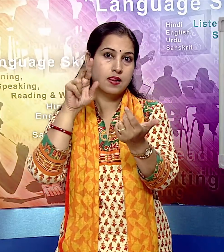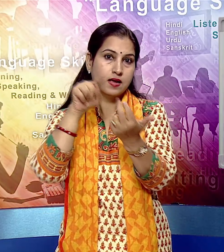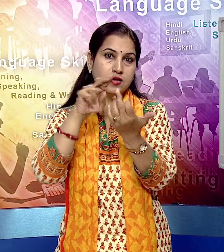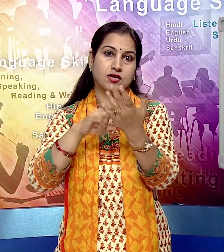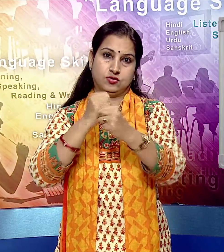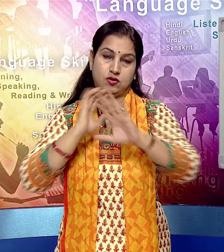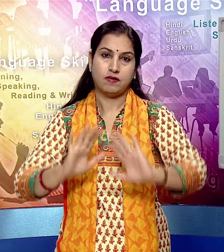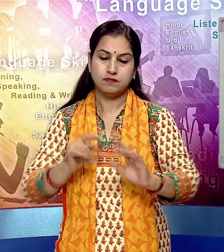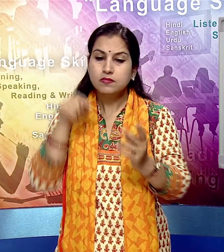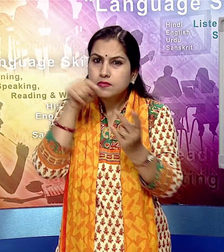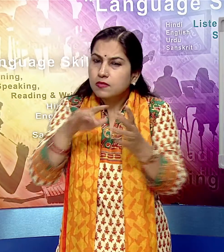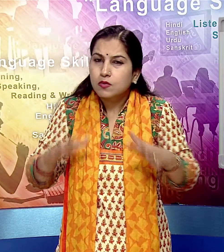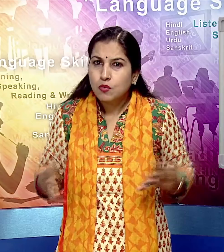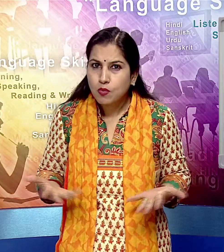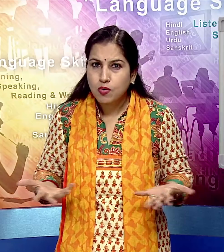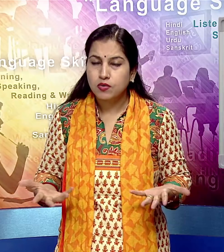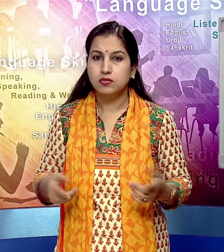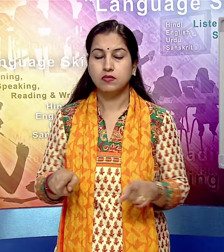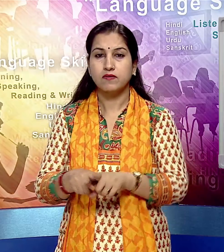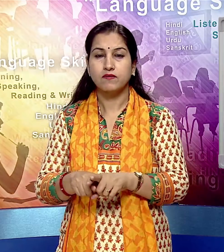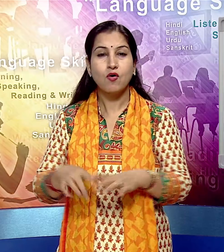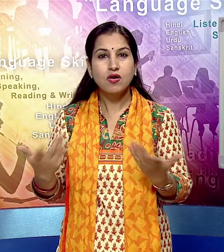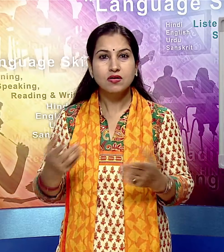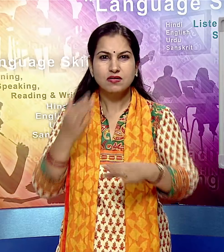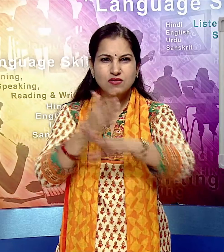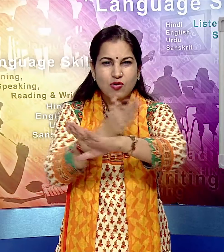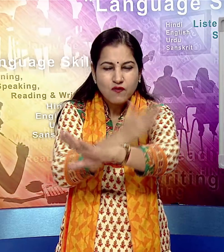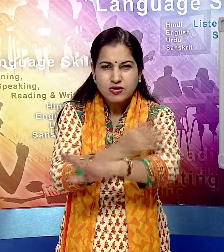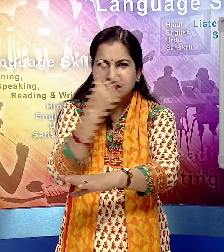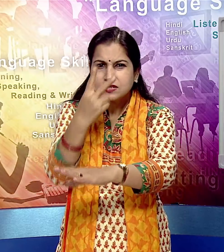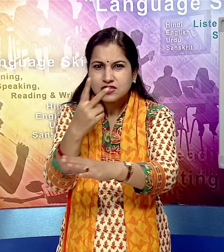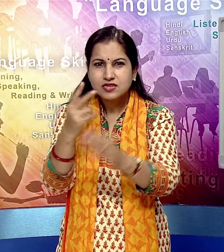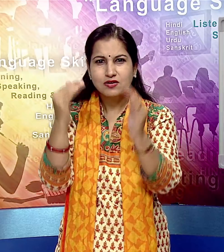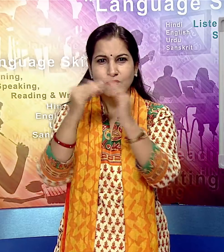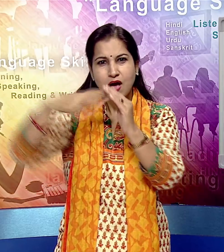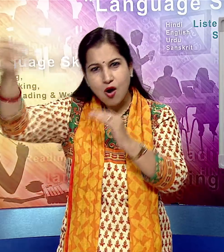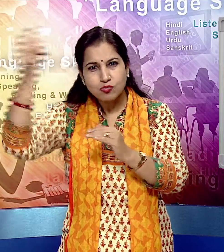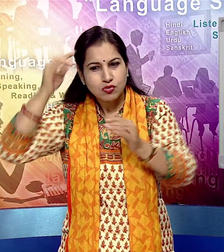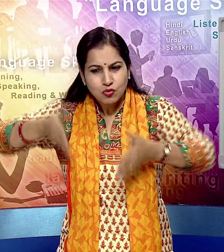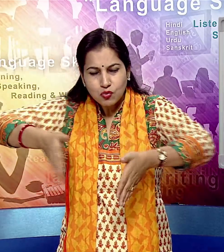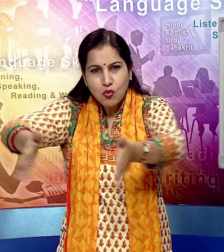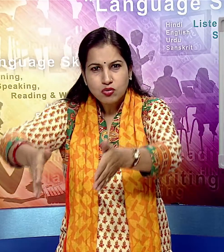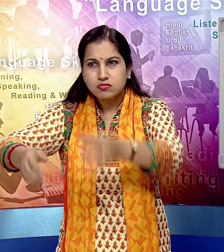This method is used for the non-veg items most of the time.